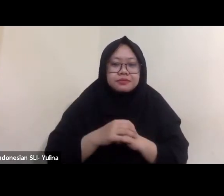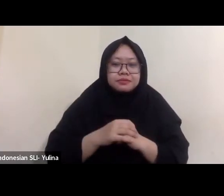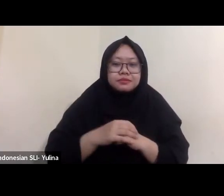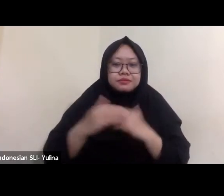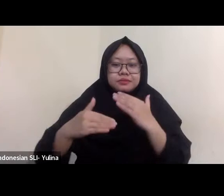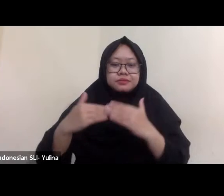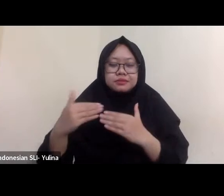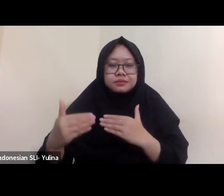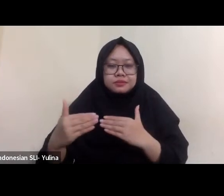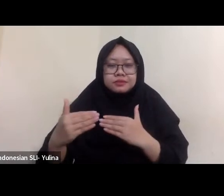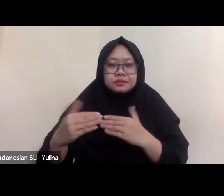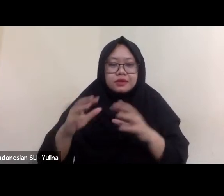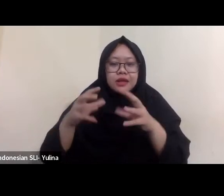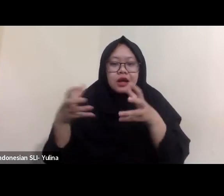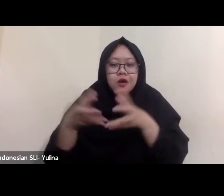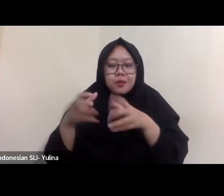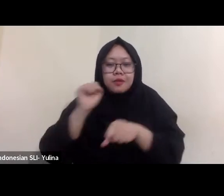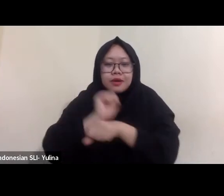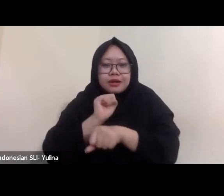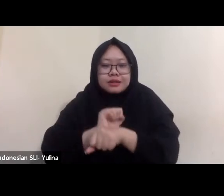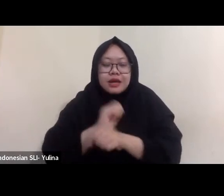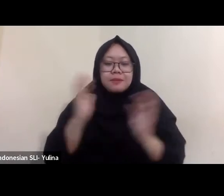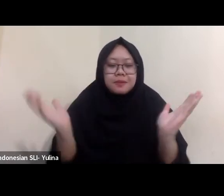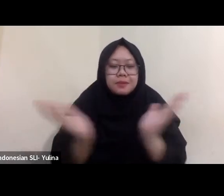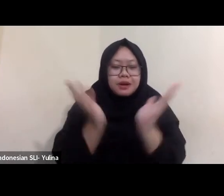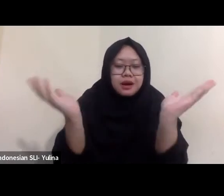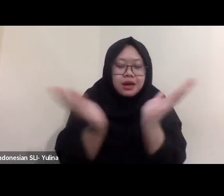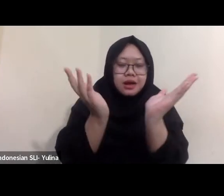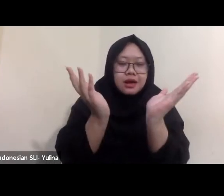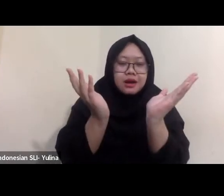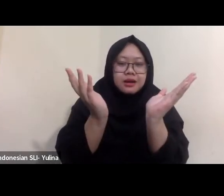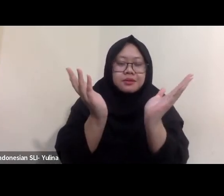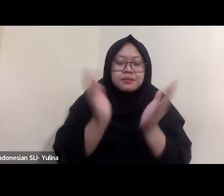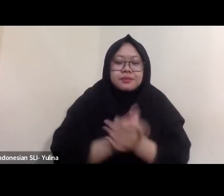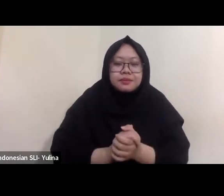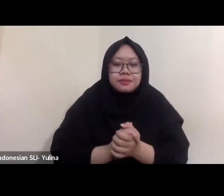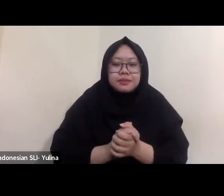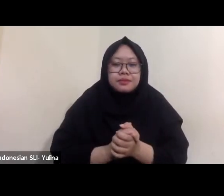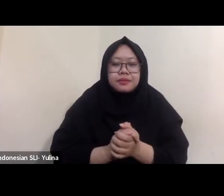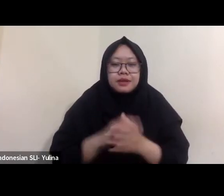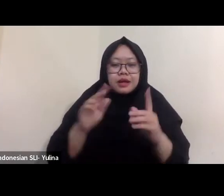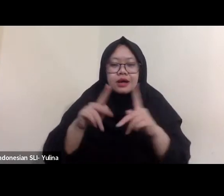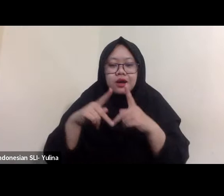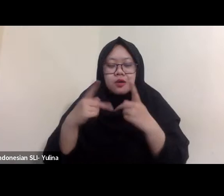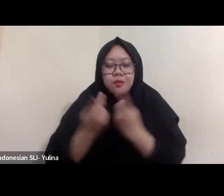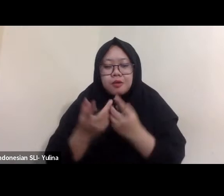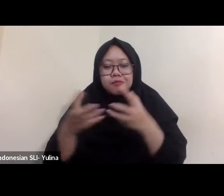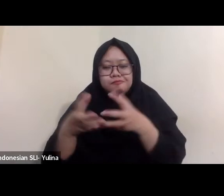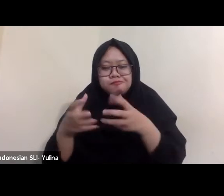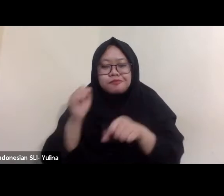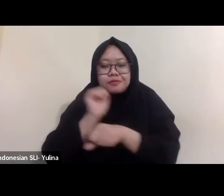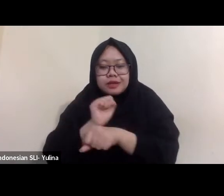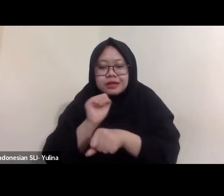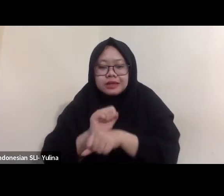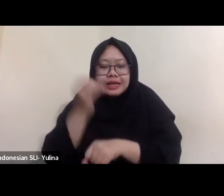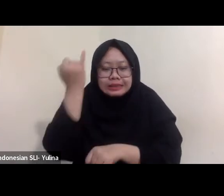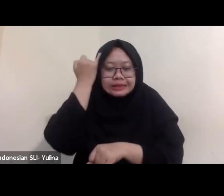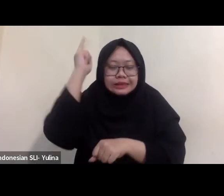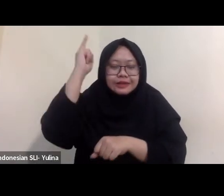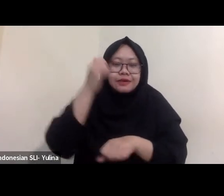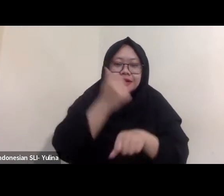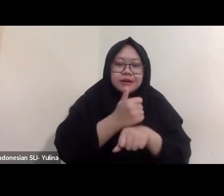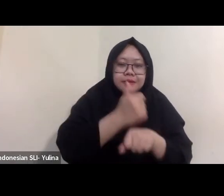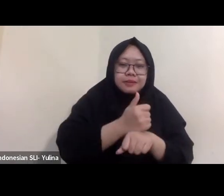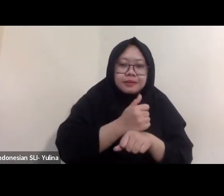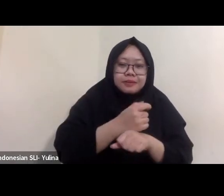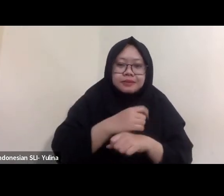lastly, Empower Initiative led by Ministry of Women Empowerment and Child Protection. We also try to align